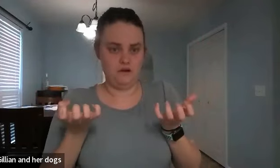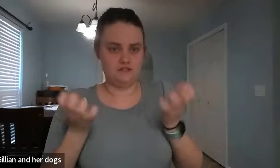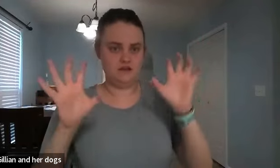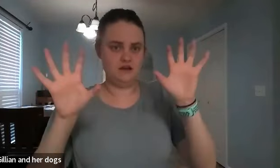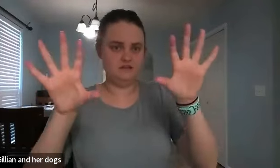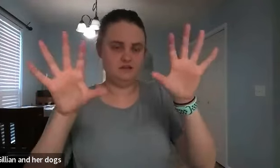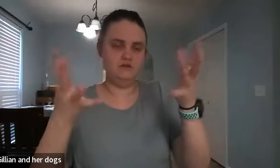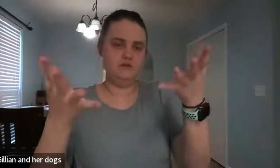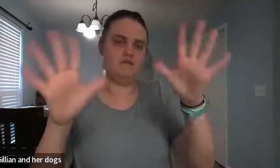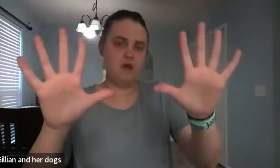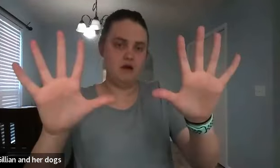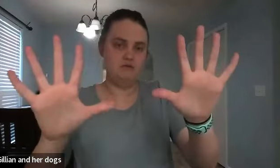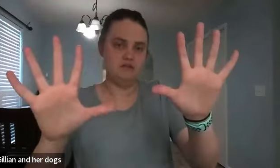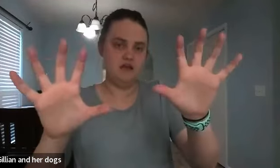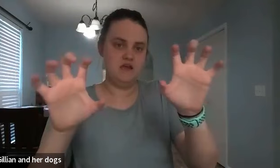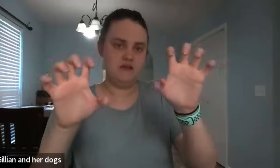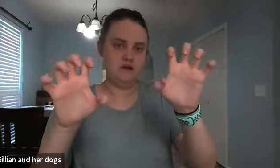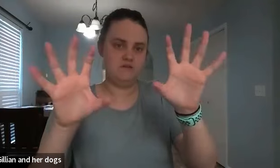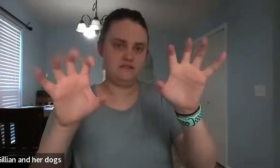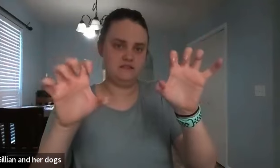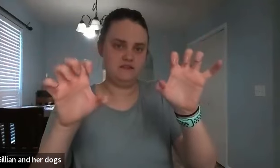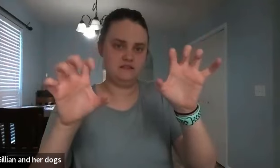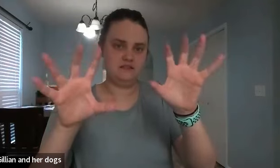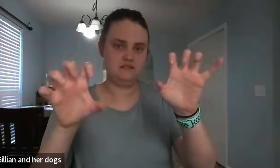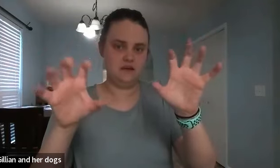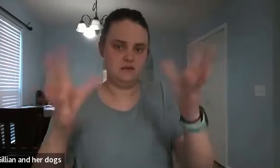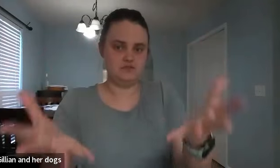So you kind of, you have them out and they curve into this kind of motion.